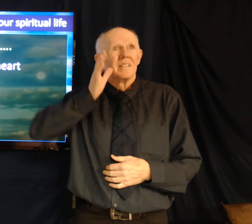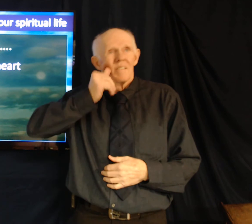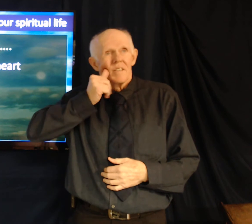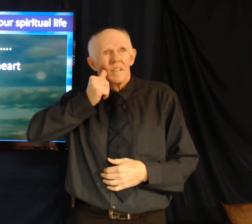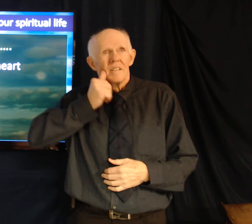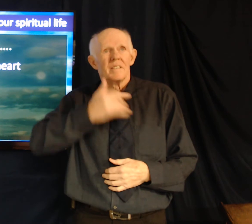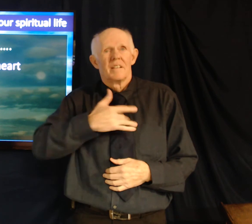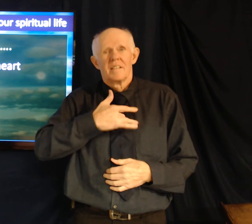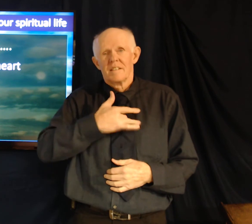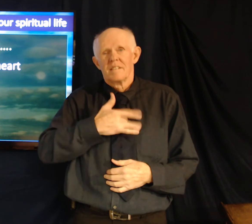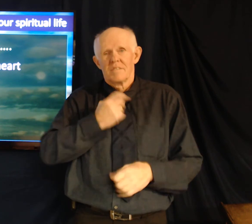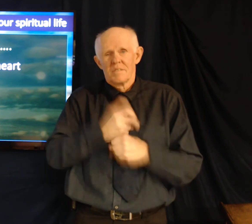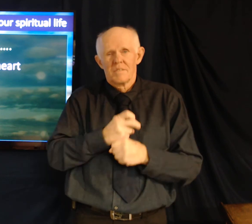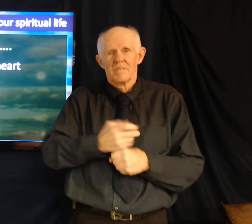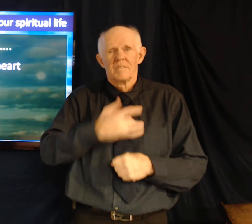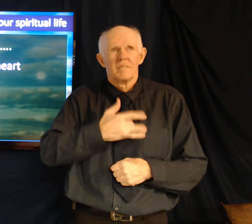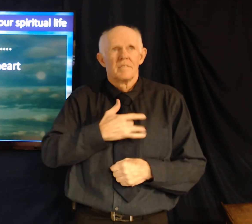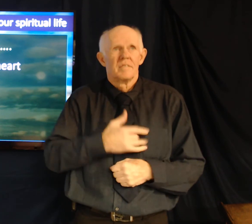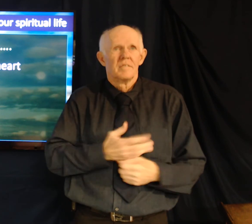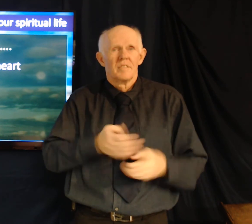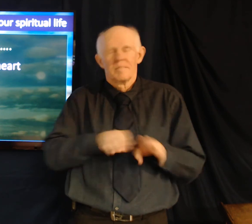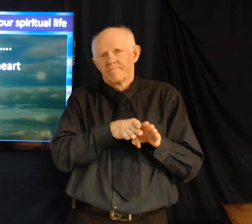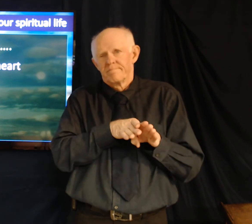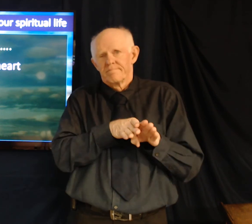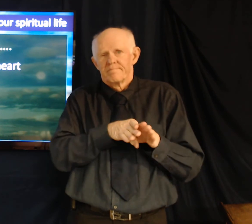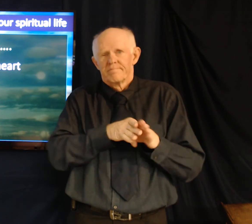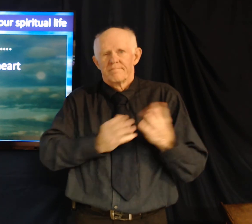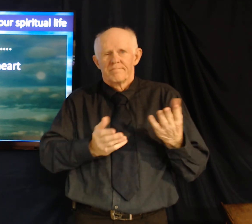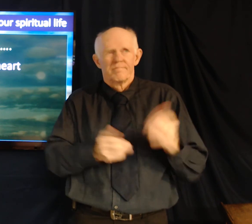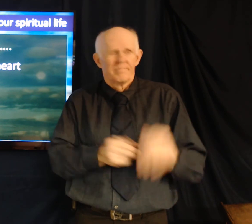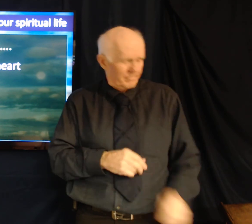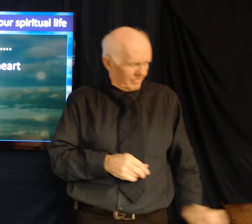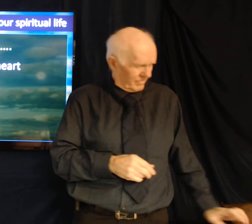stubborn heart or hard heart it's closed